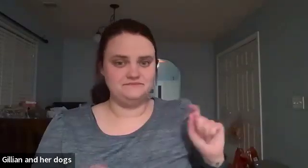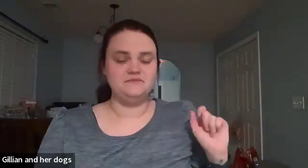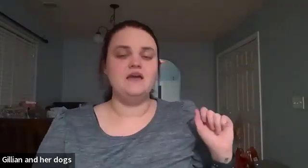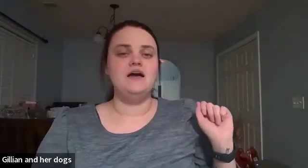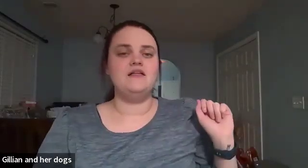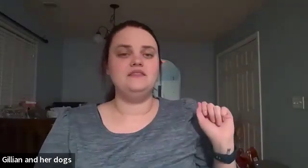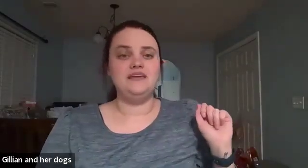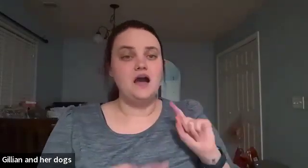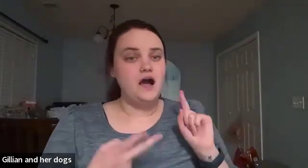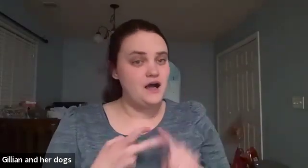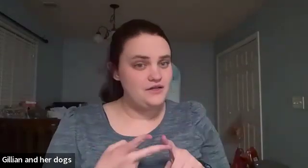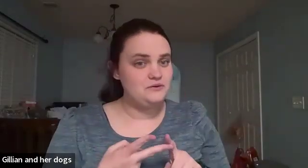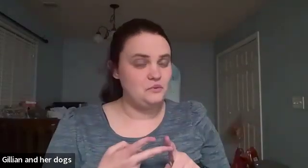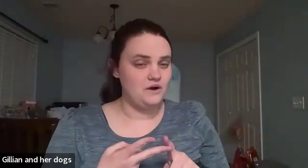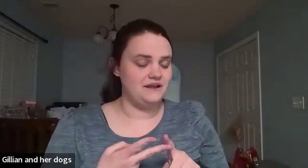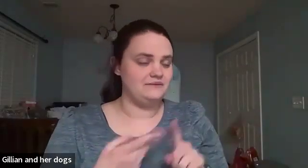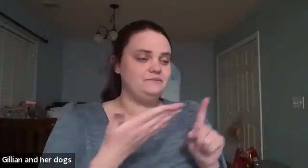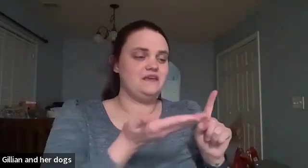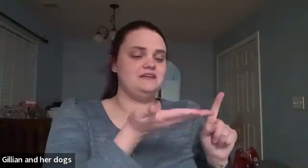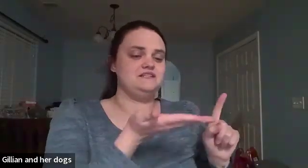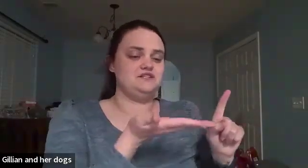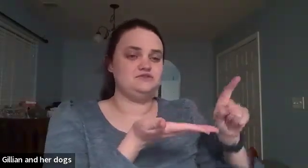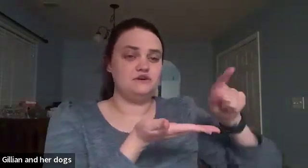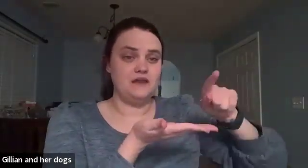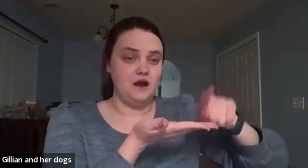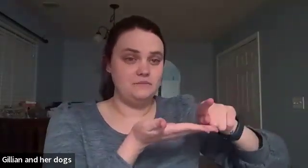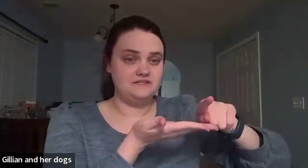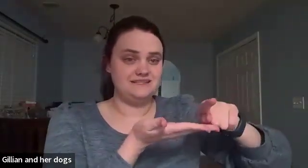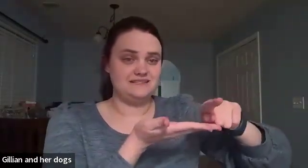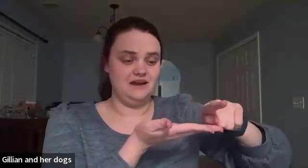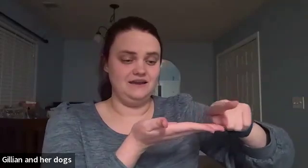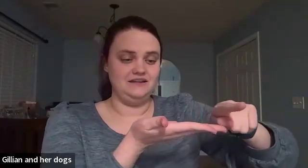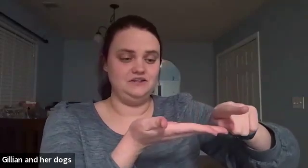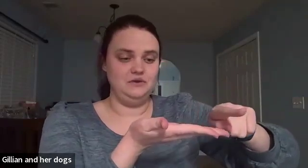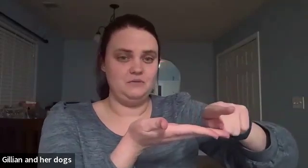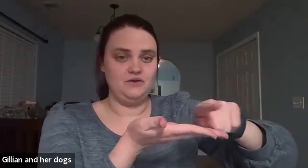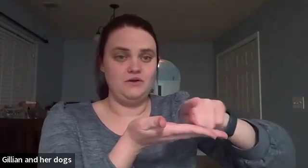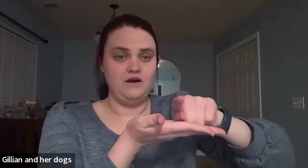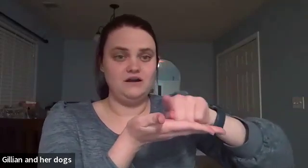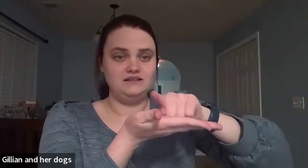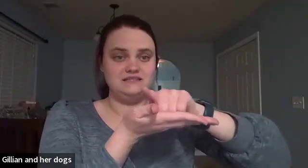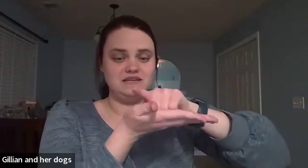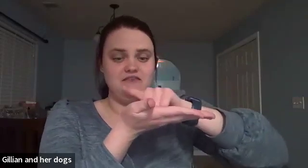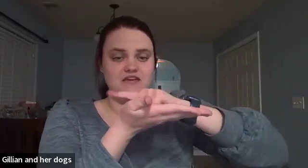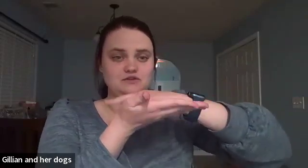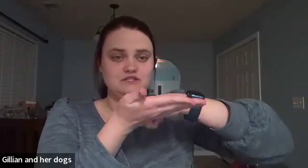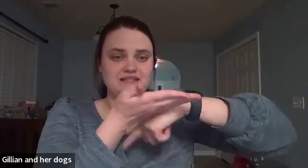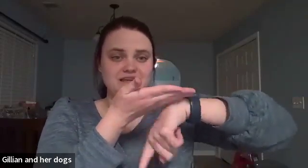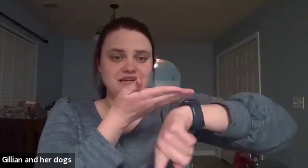Yes. The other one is you start on the opposite side, you come across, and then you slide